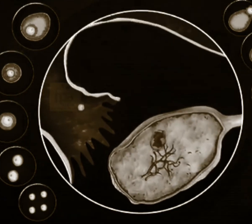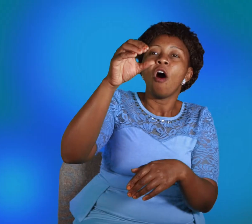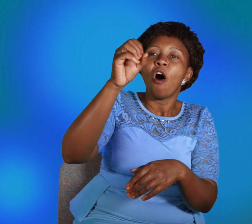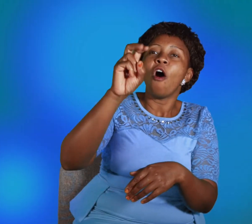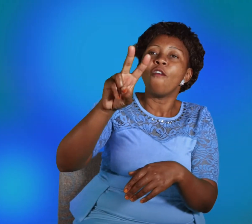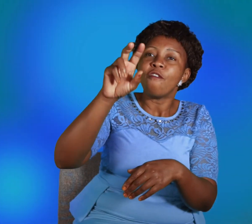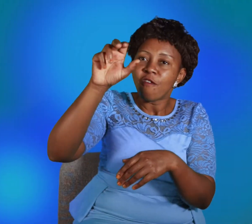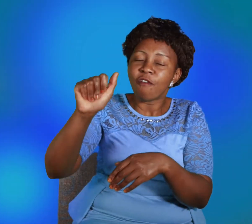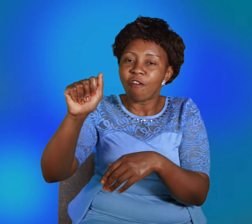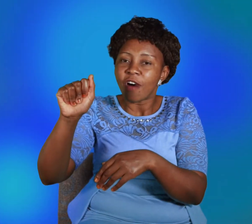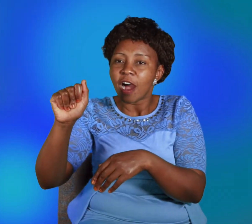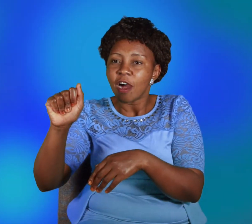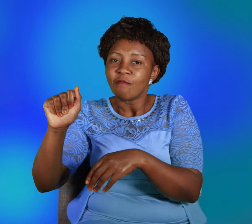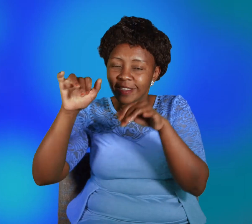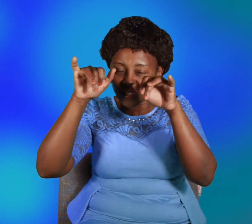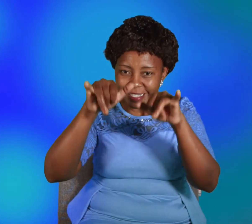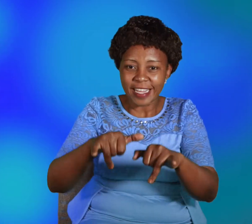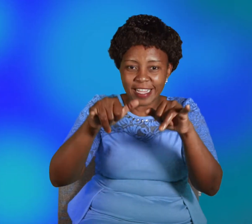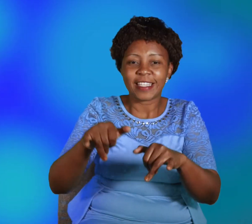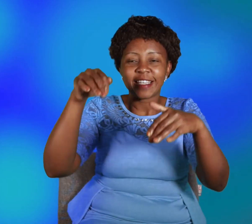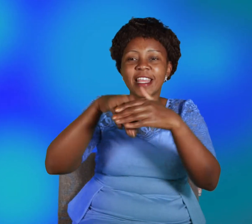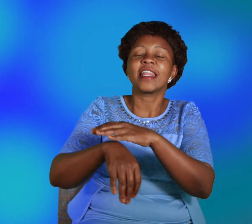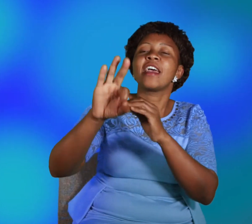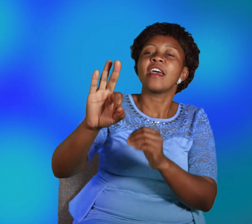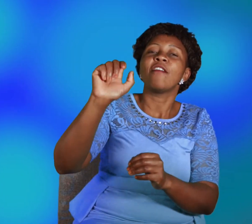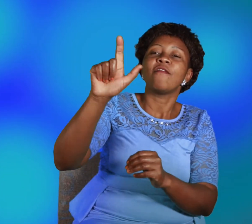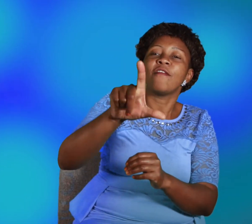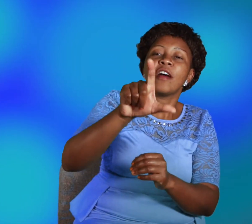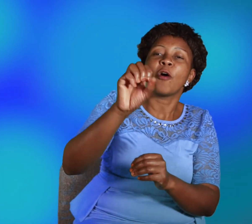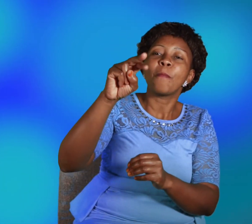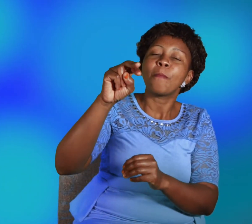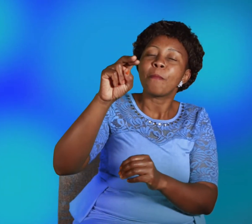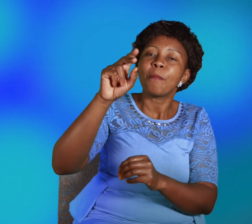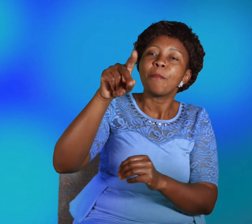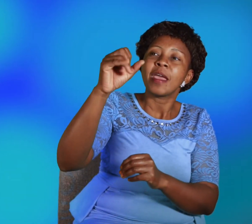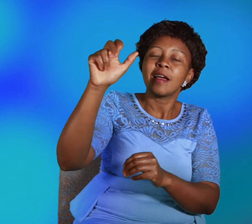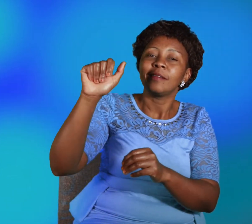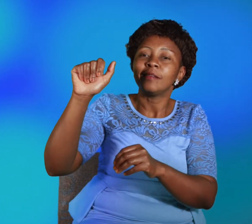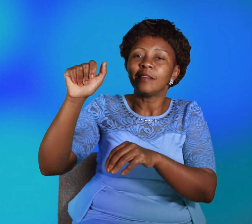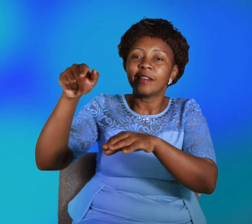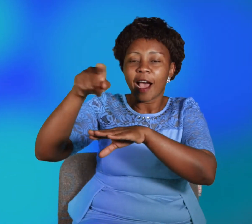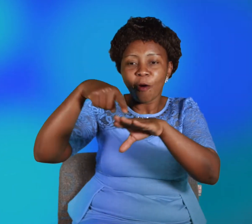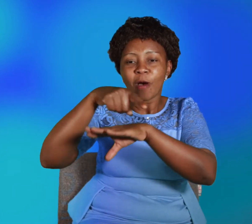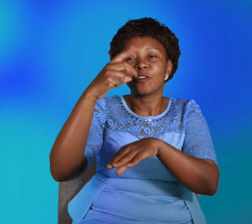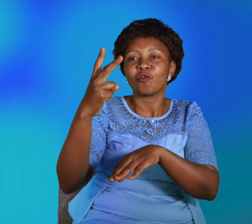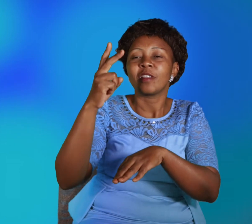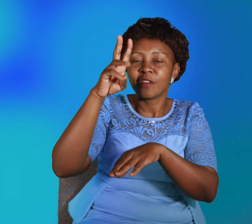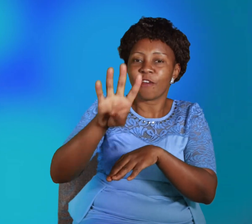The egg release stays in the fallopian tube for a period of 24 hours. After